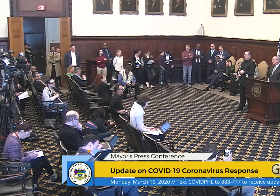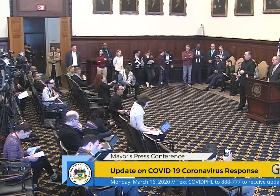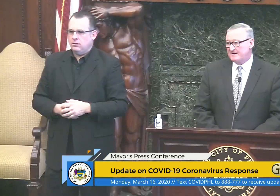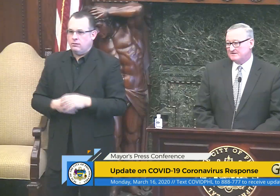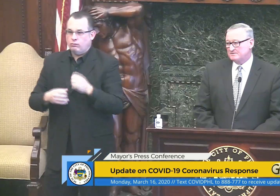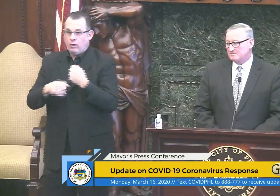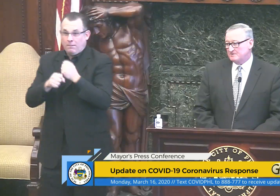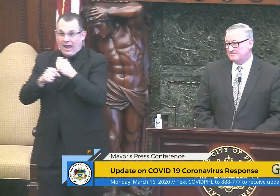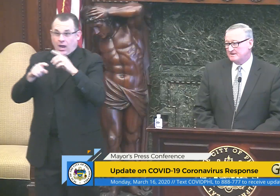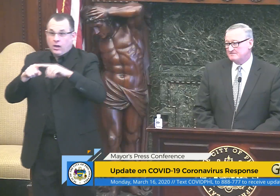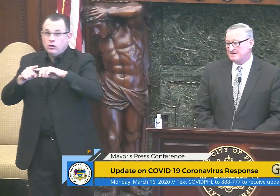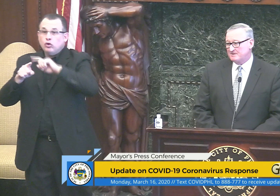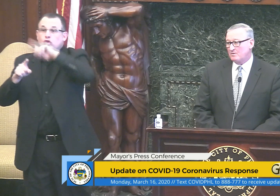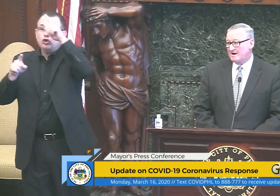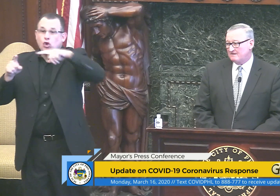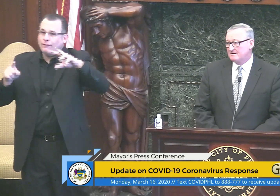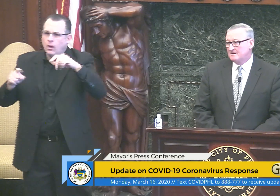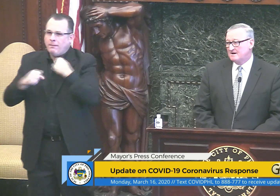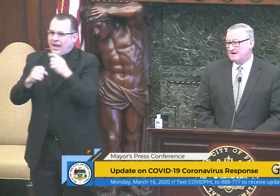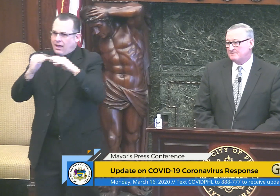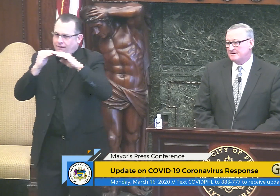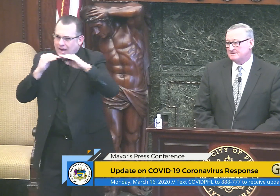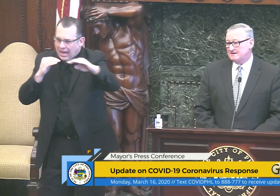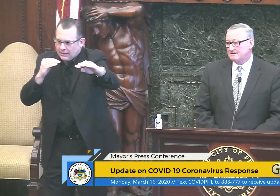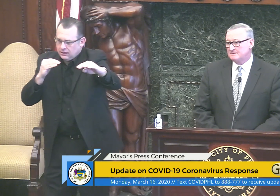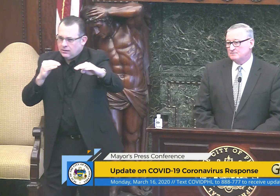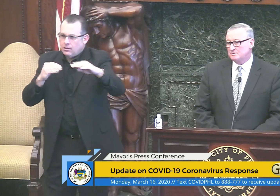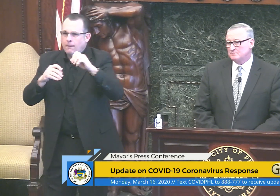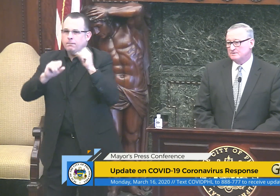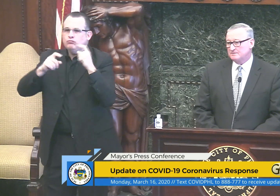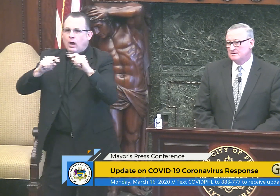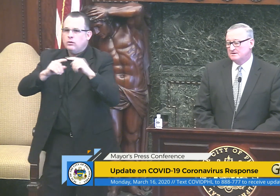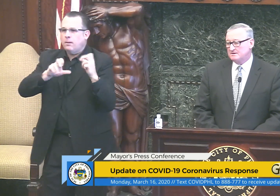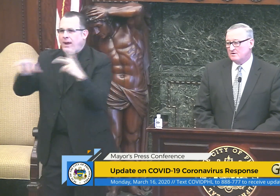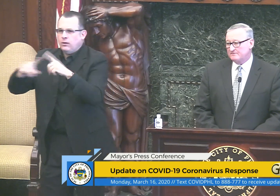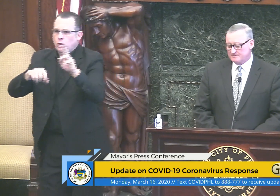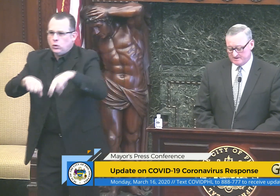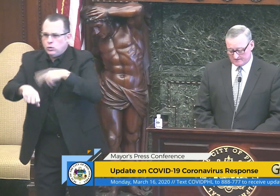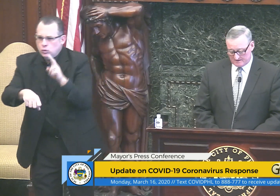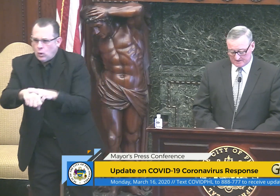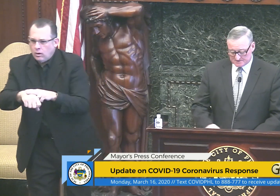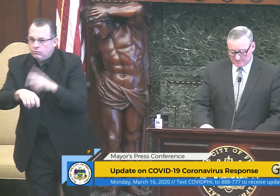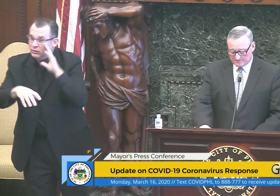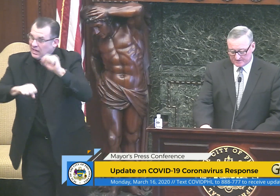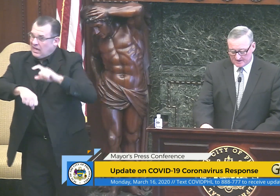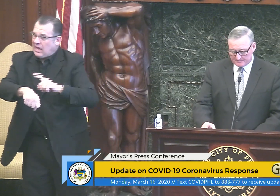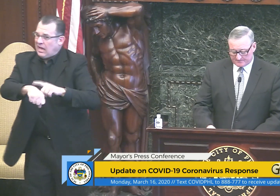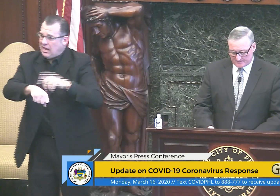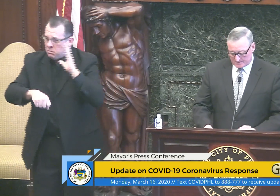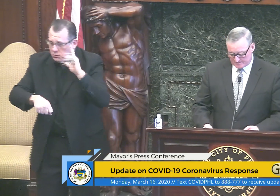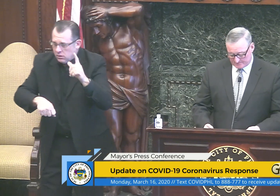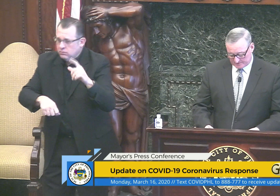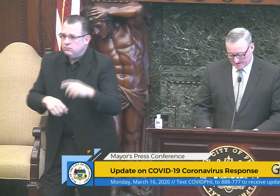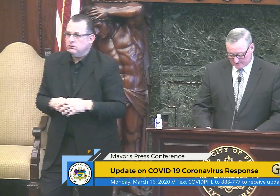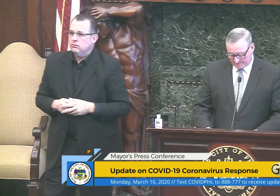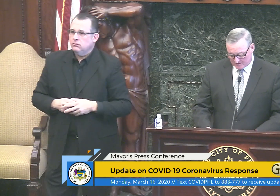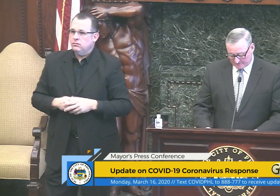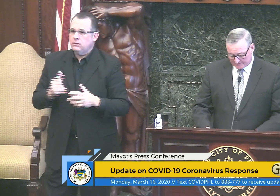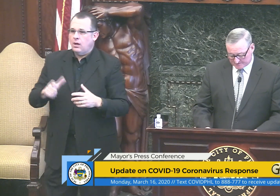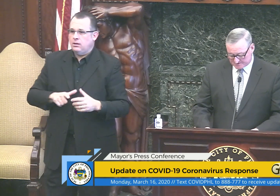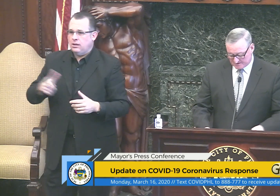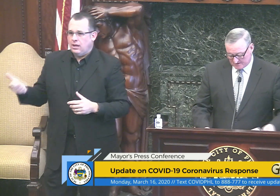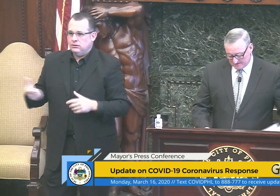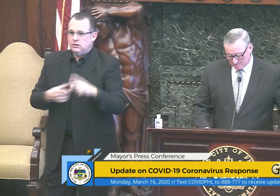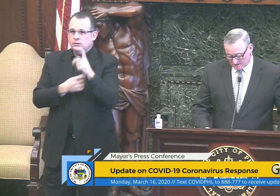so that we can get back to normal. And it might be a while, but we'll go on from here. So I want to bring up Dr.